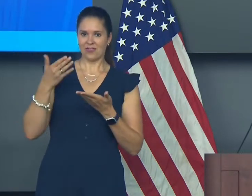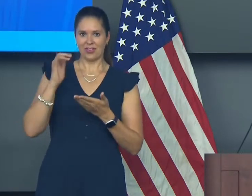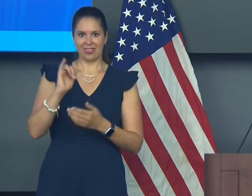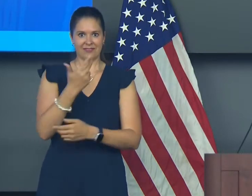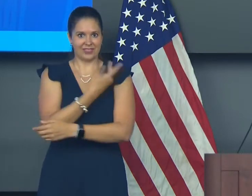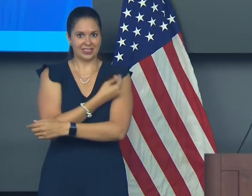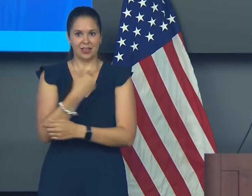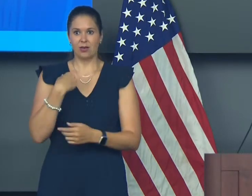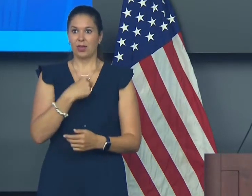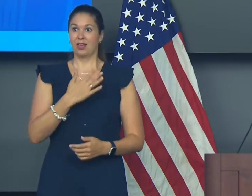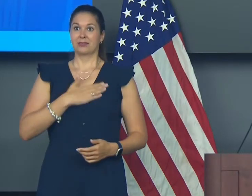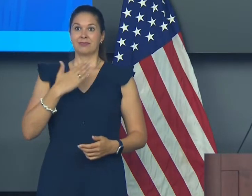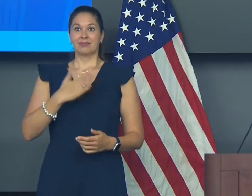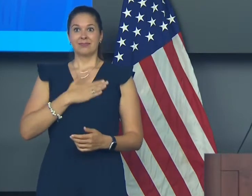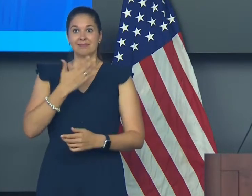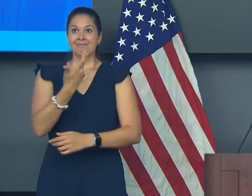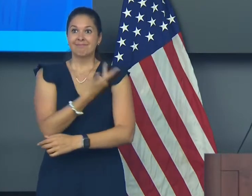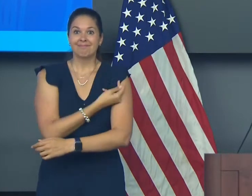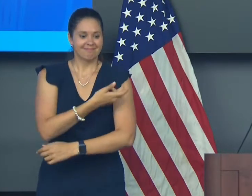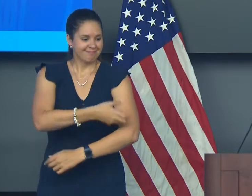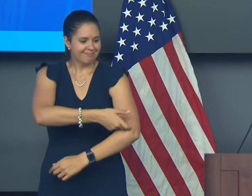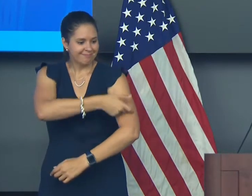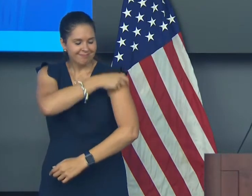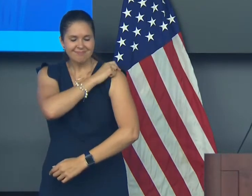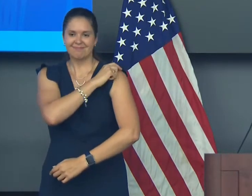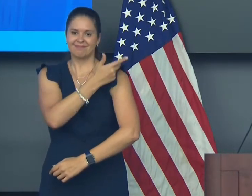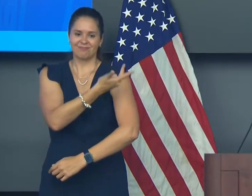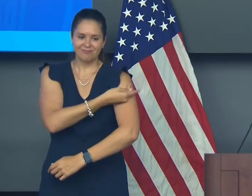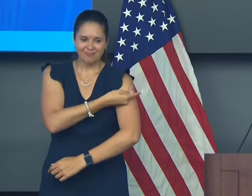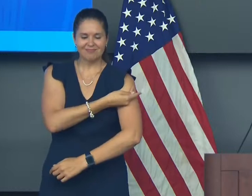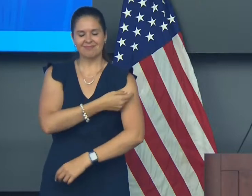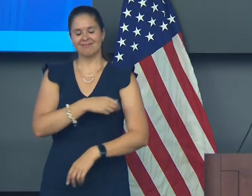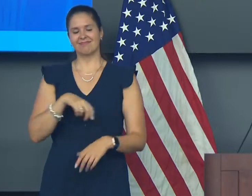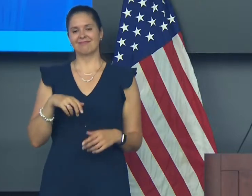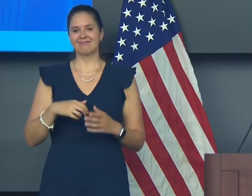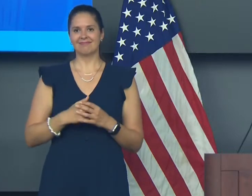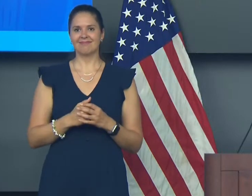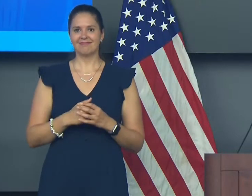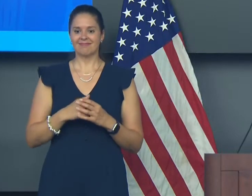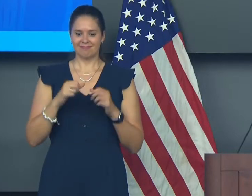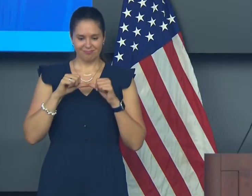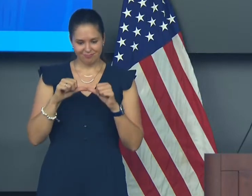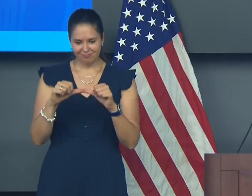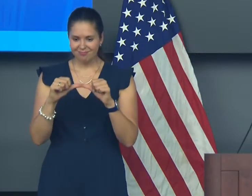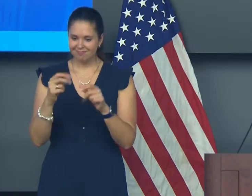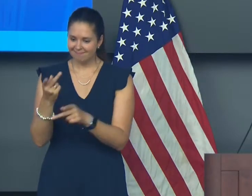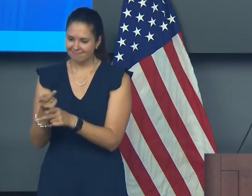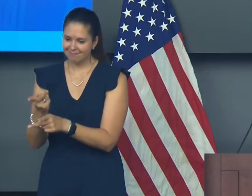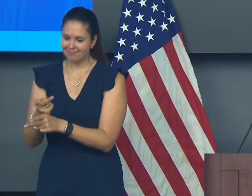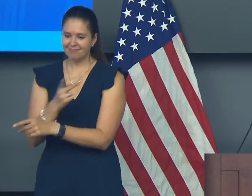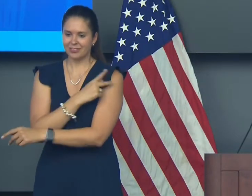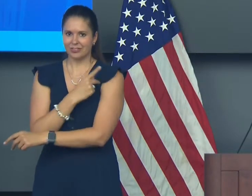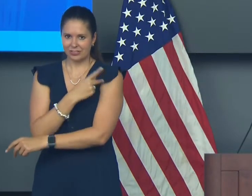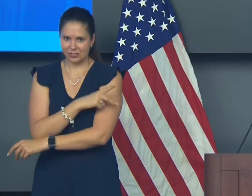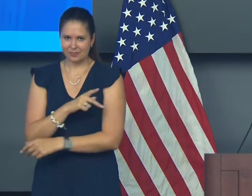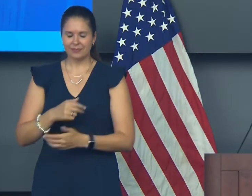we graciously accepted. We rolled up our sleeves, we took our vaccines, and we continued to take care of our